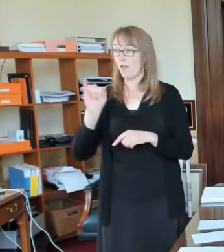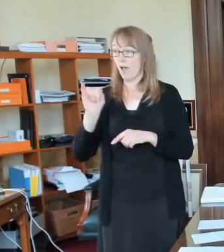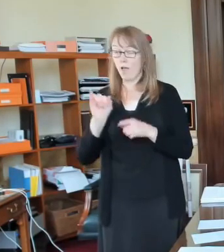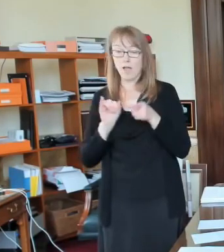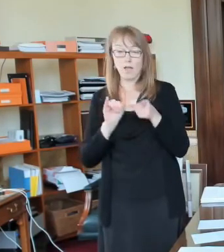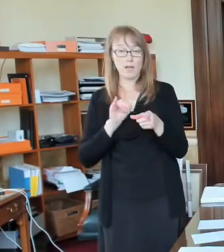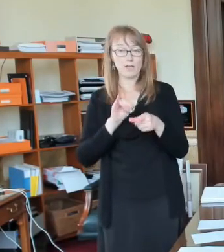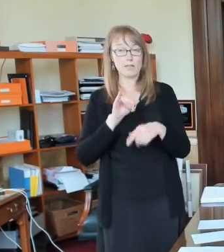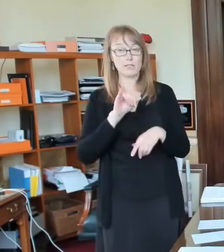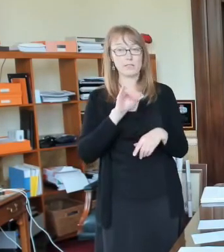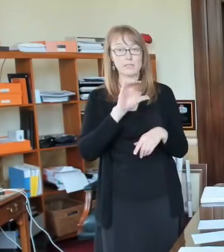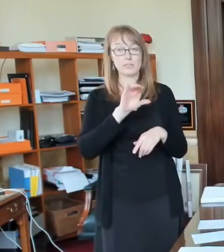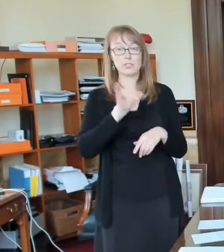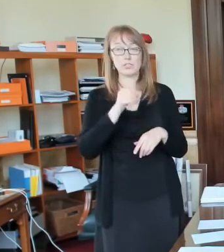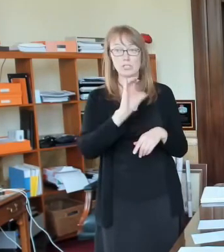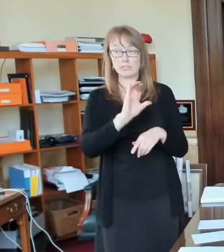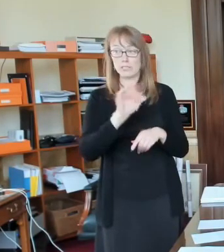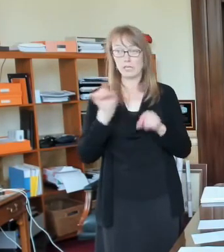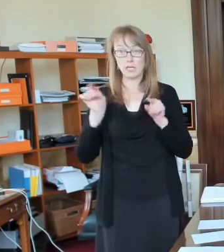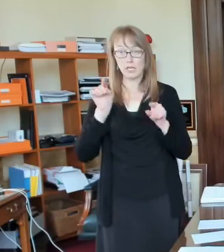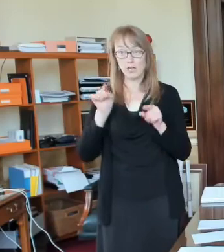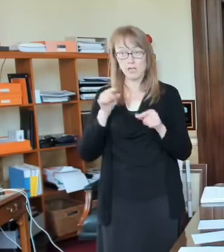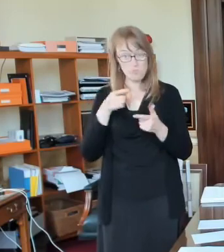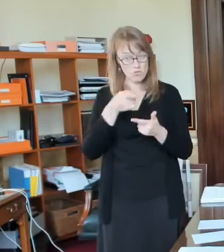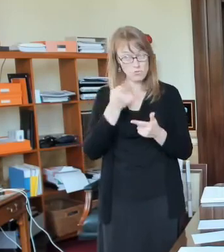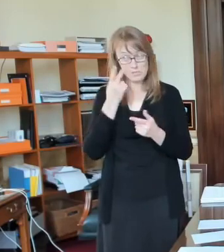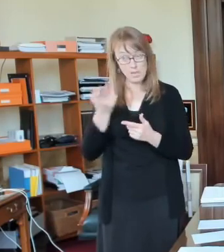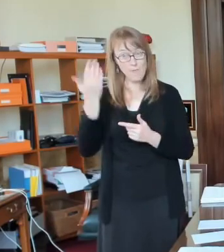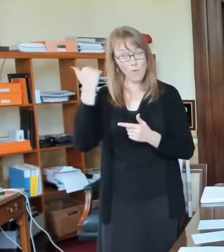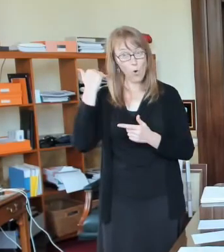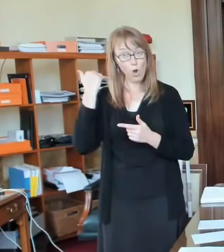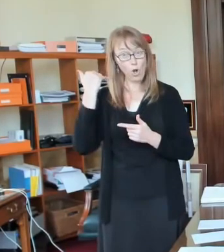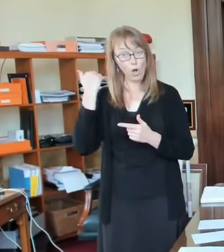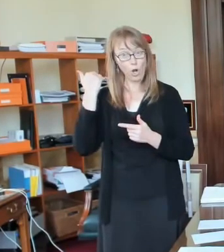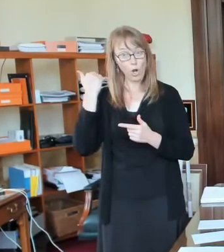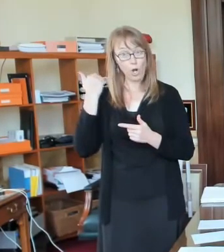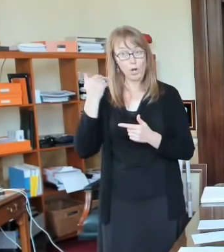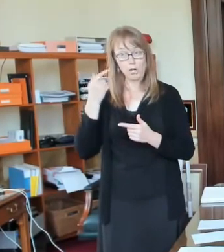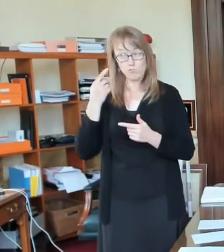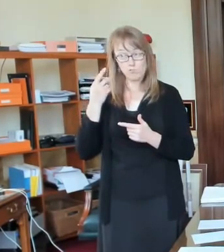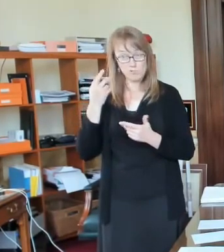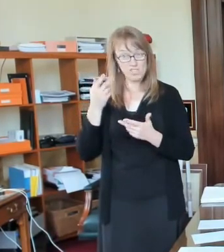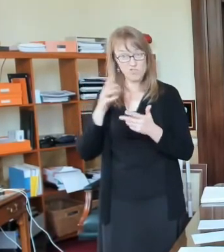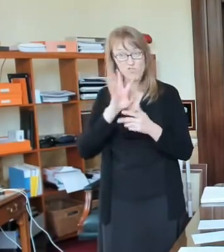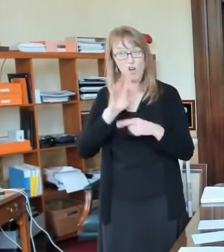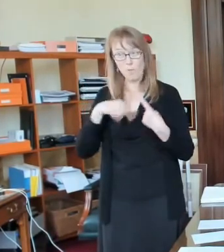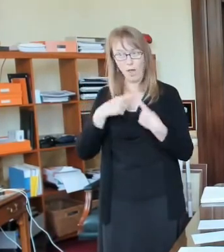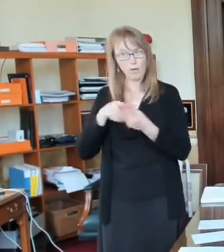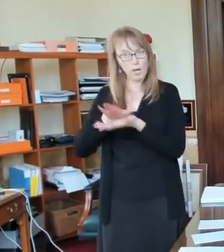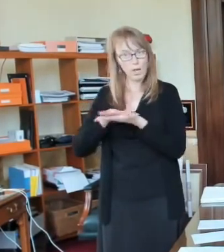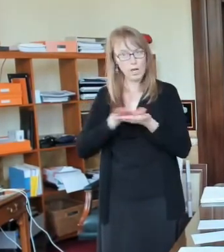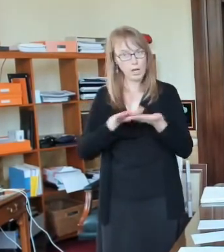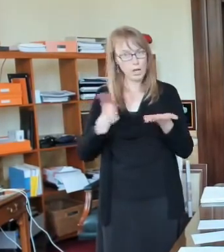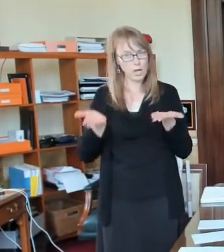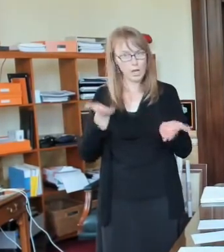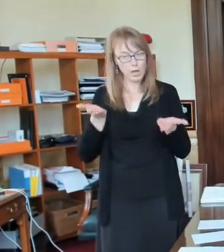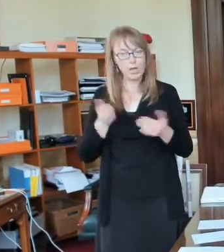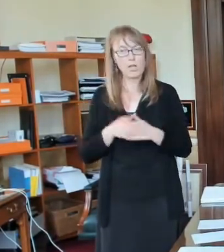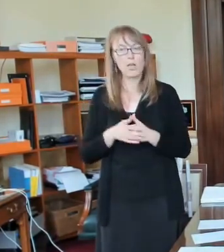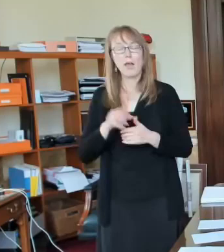of food served, and health care that they have? Yeah, Tish, I have been to both MSI